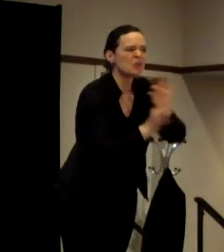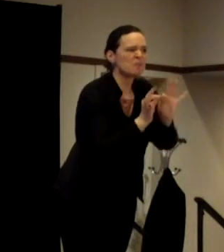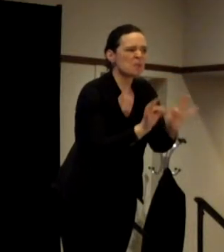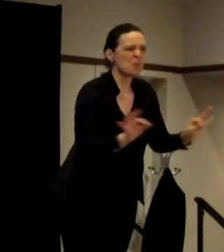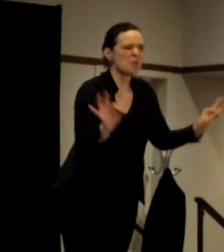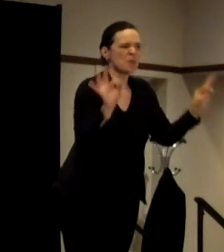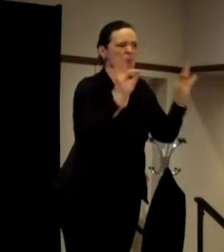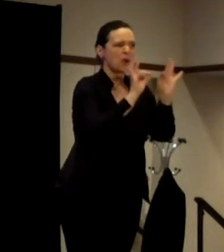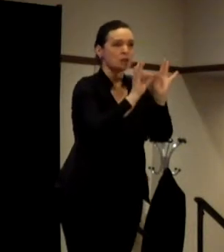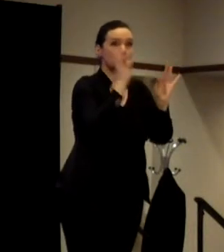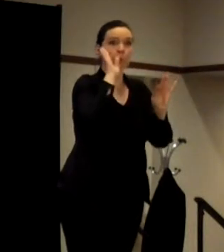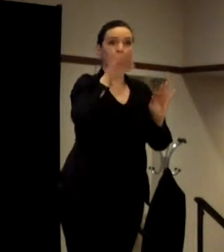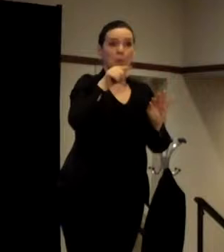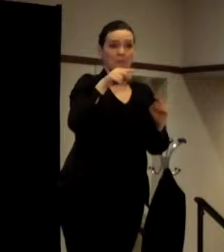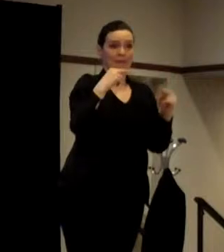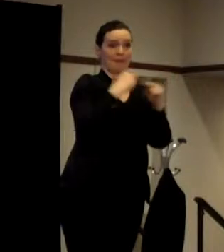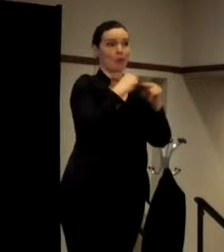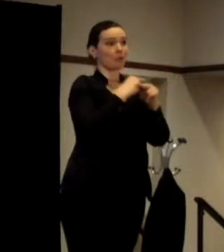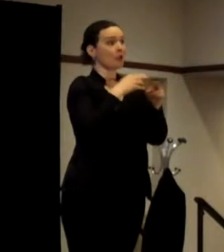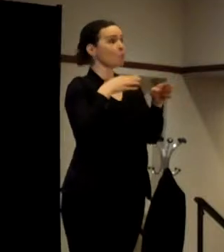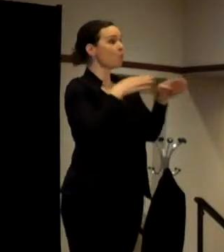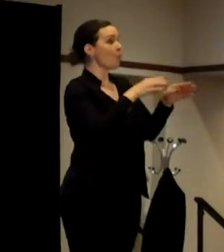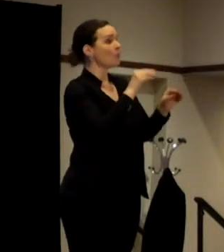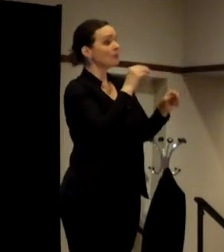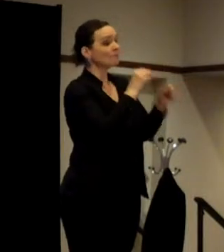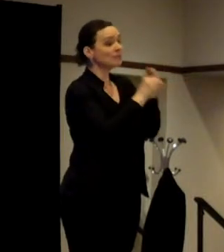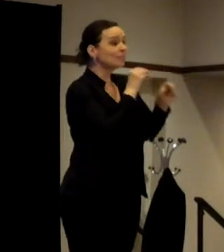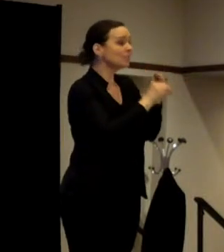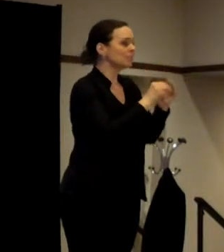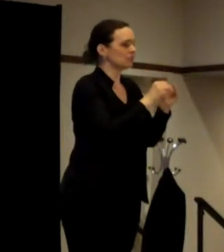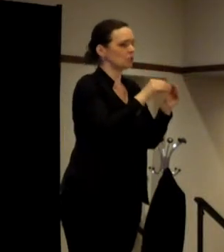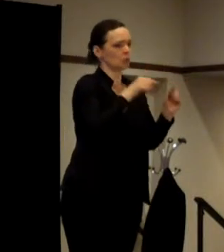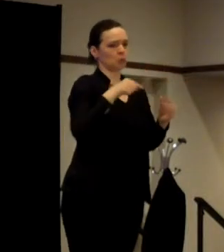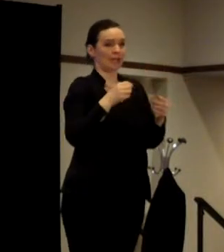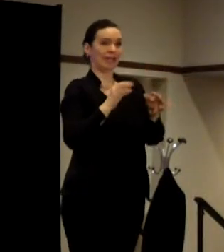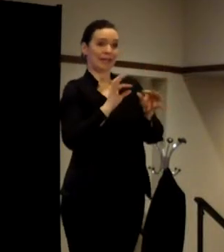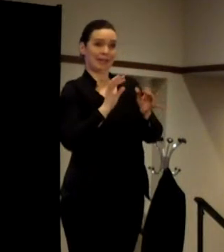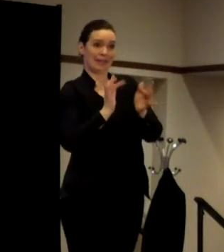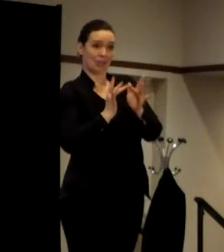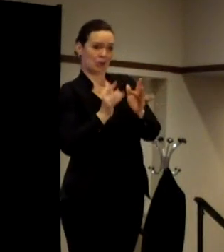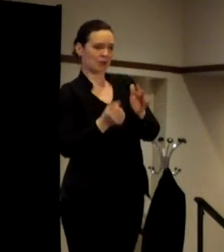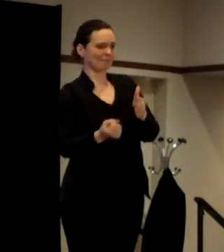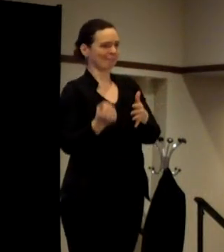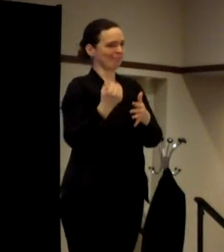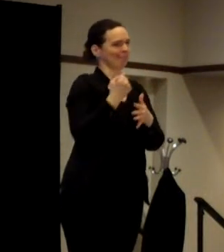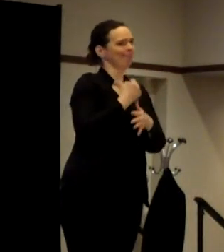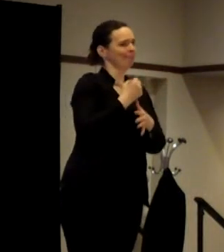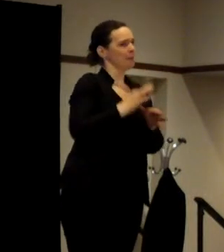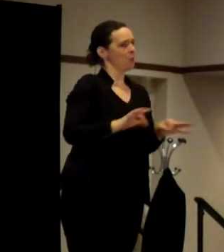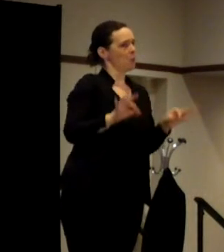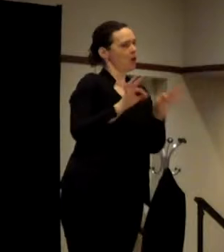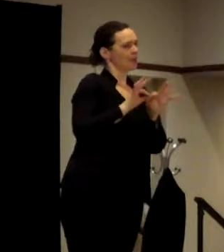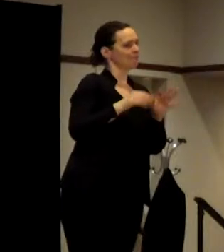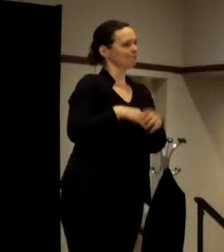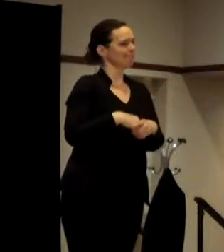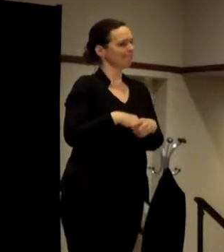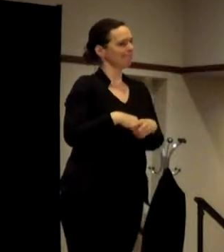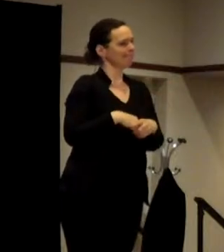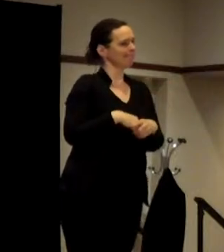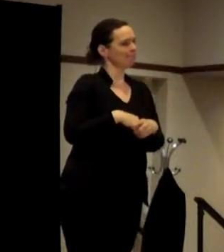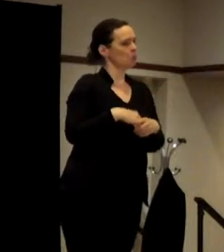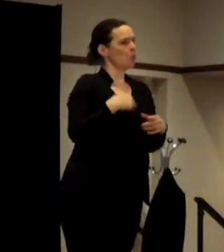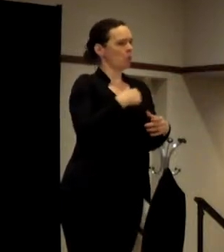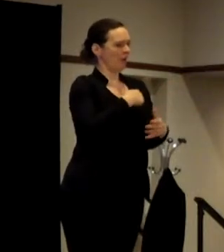we've learned these things during the pandemic, and so we're going to take these lessons, and now we